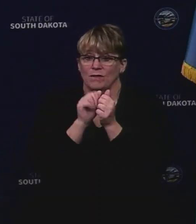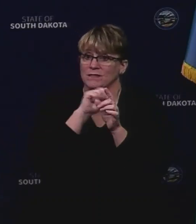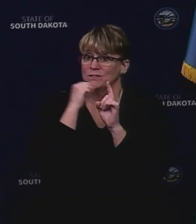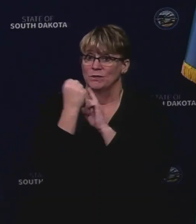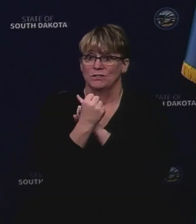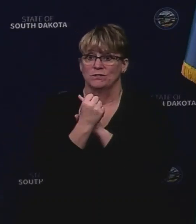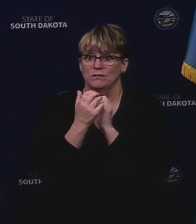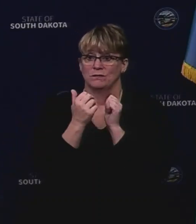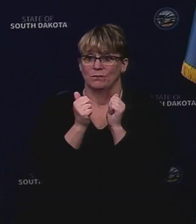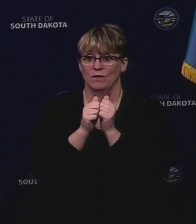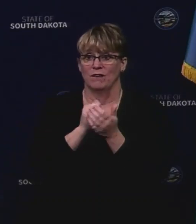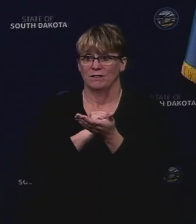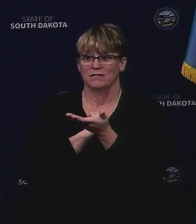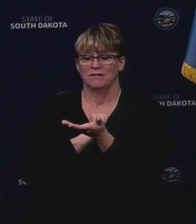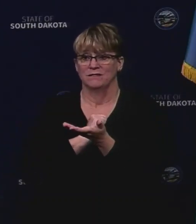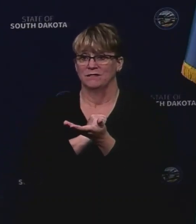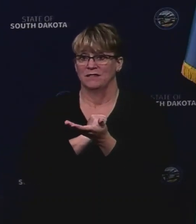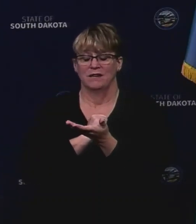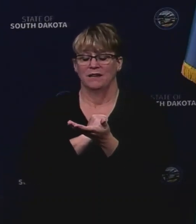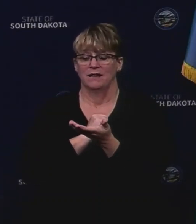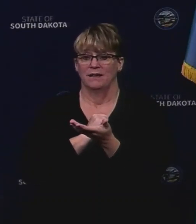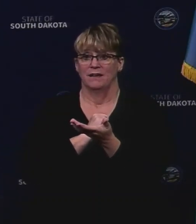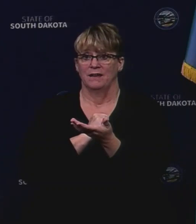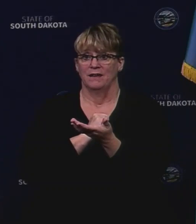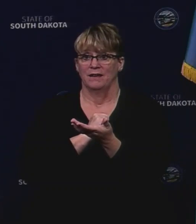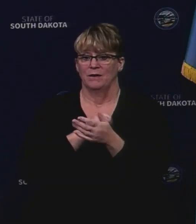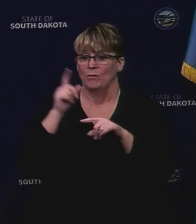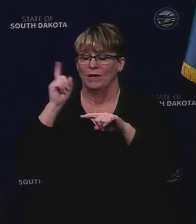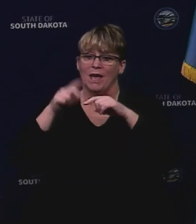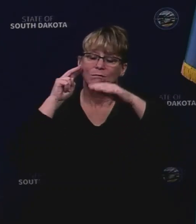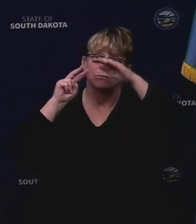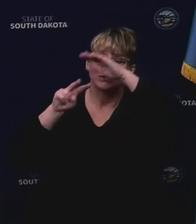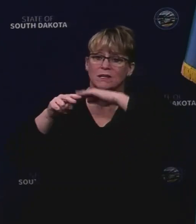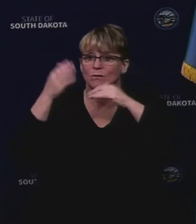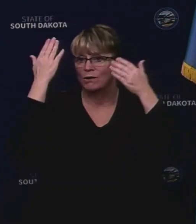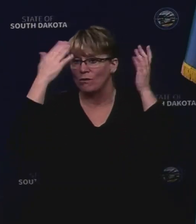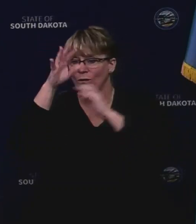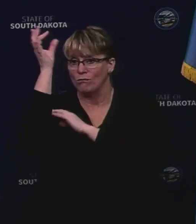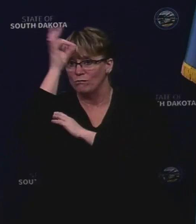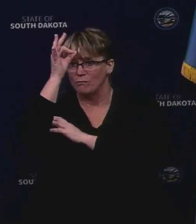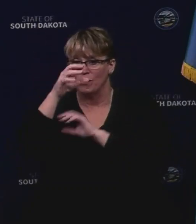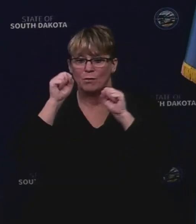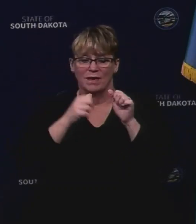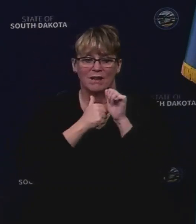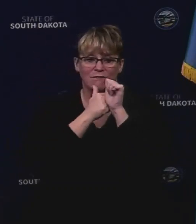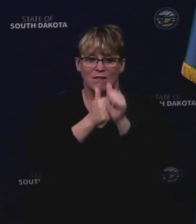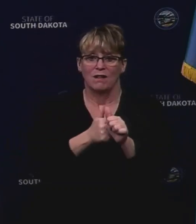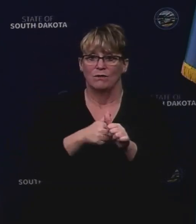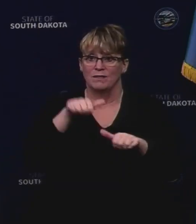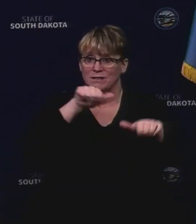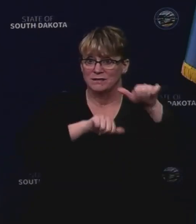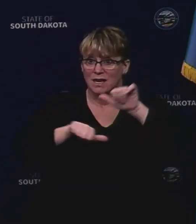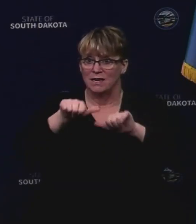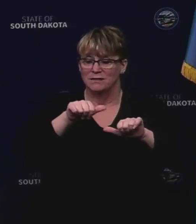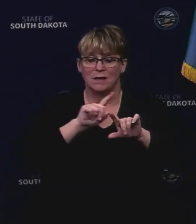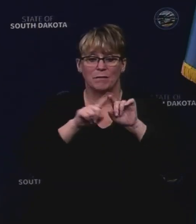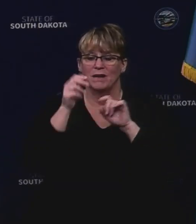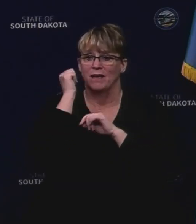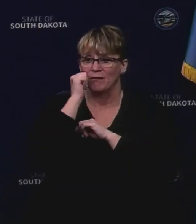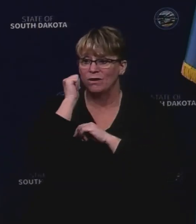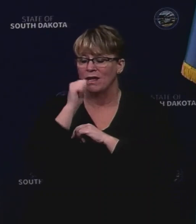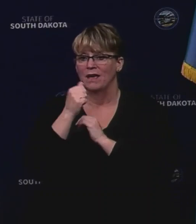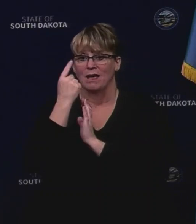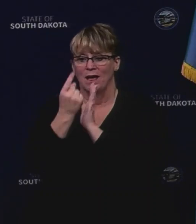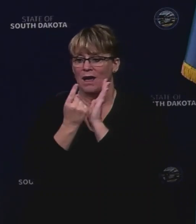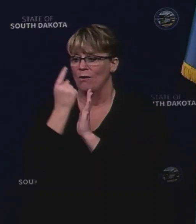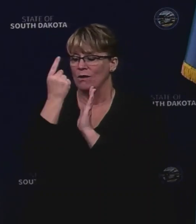situation that we find ourselves in, is it's incredibly unpredictable. We can follow the science of this virus, but from day to day and hour by